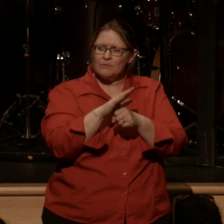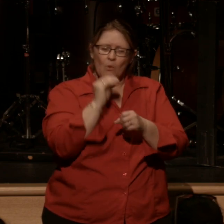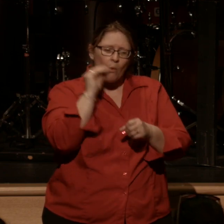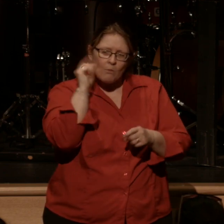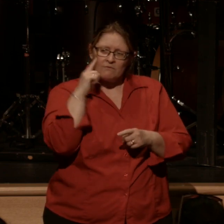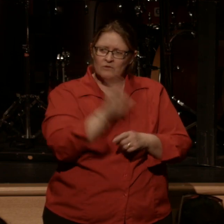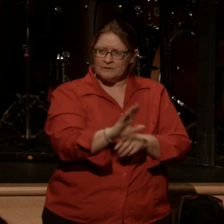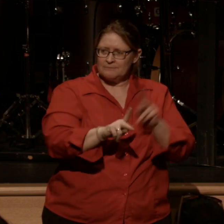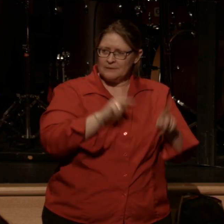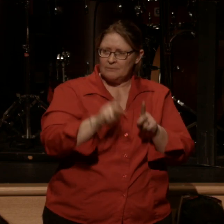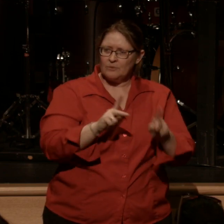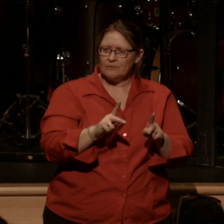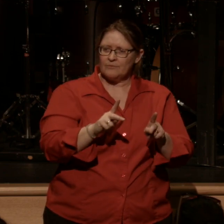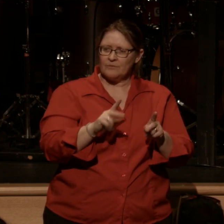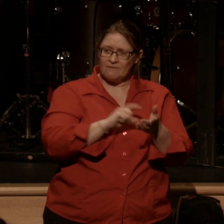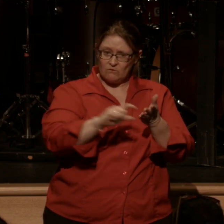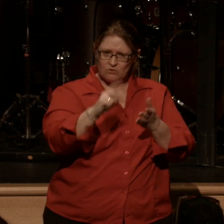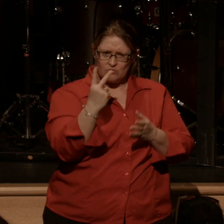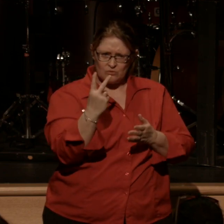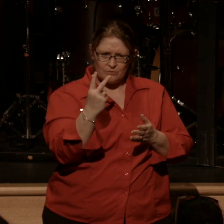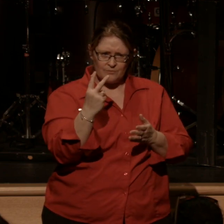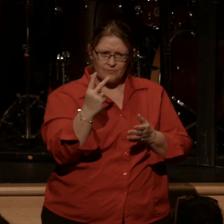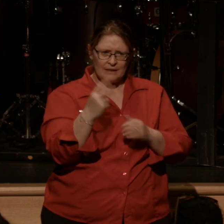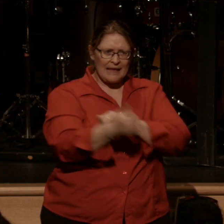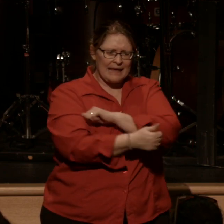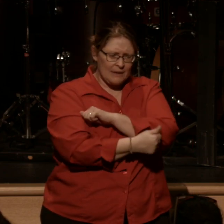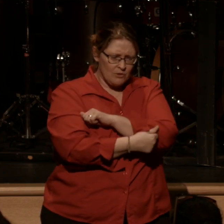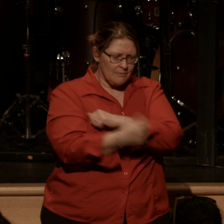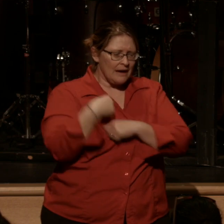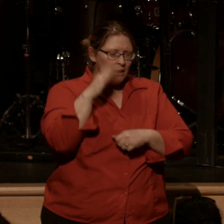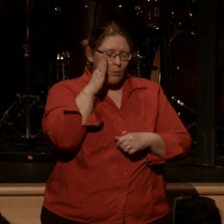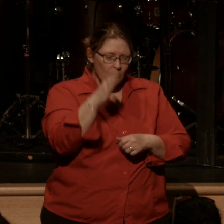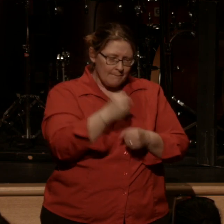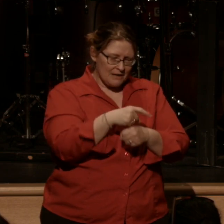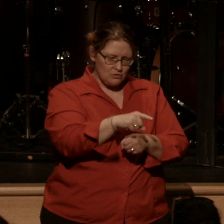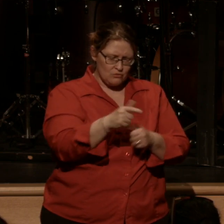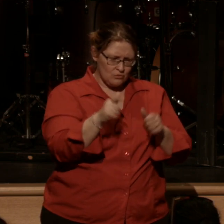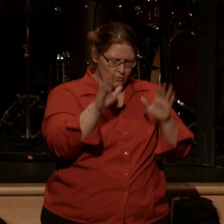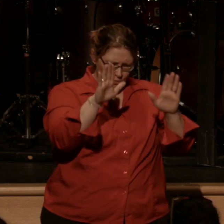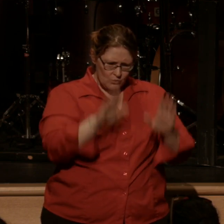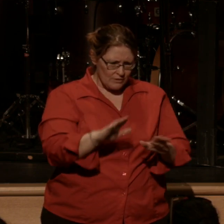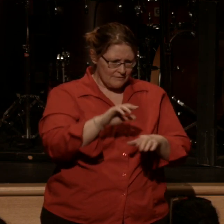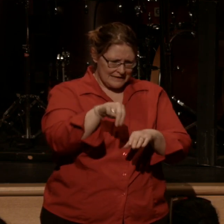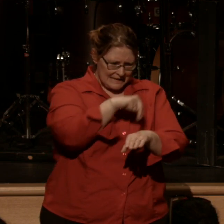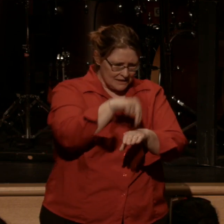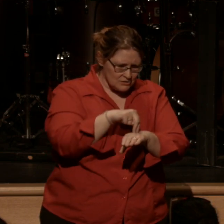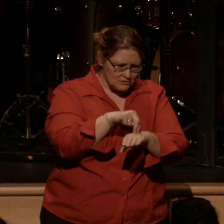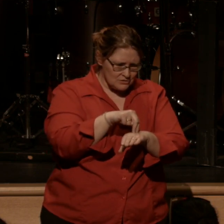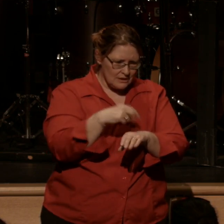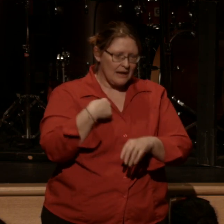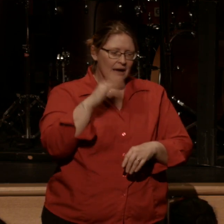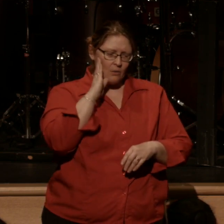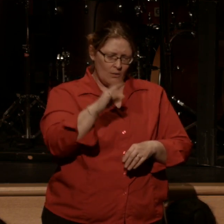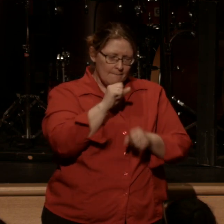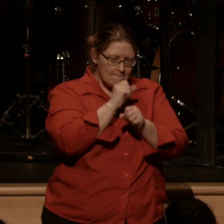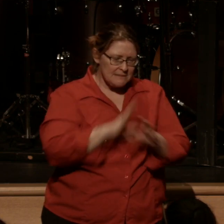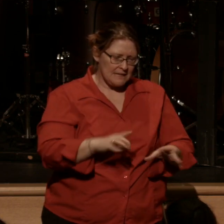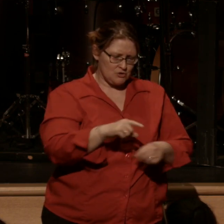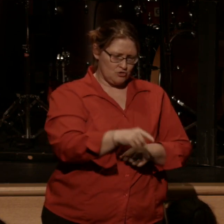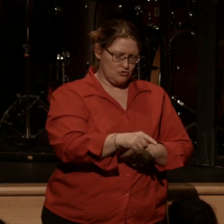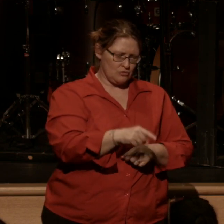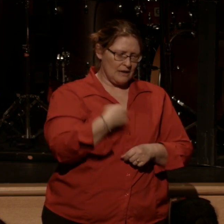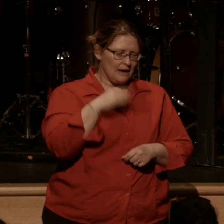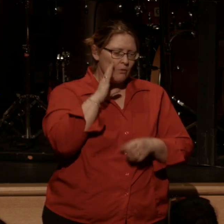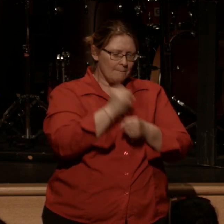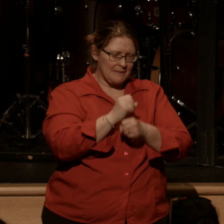people. Look at verse 2. Abraham, I will make you a great nation, and I will bless you,